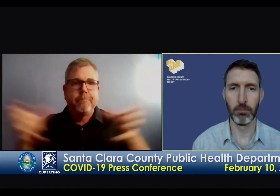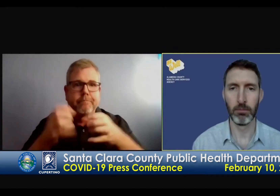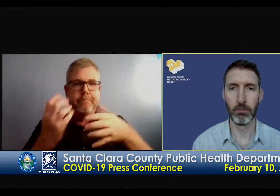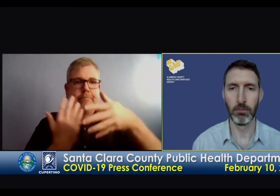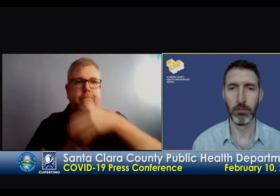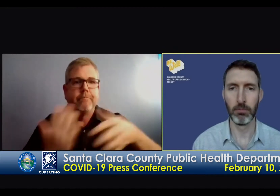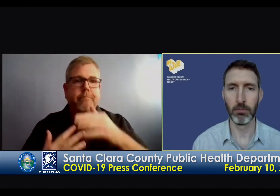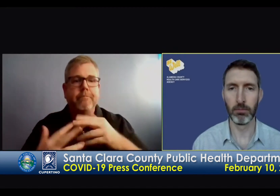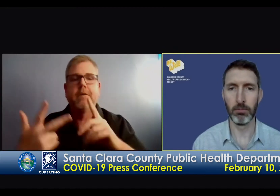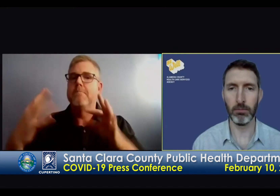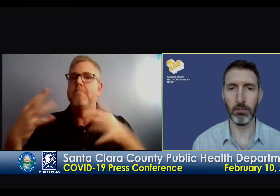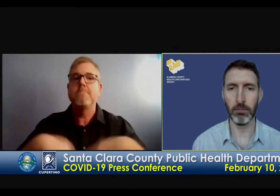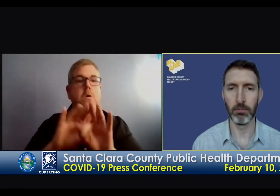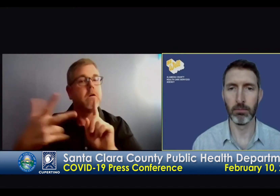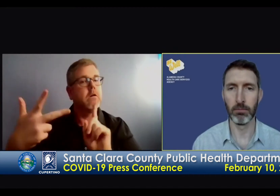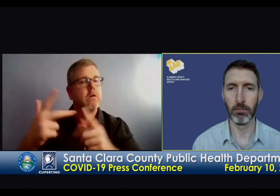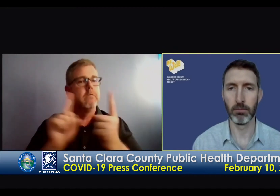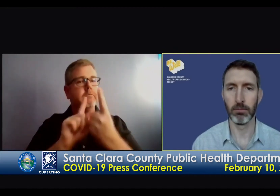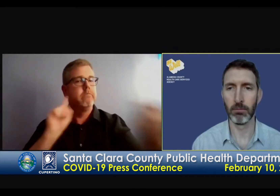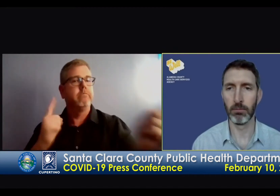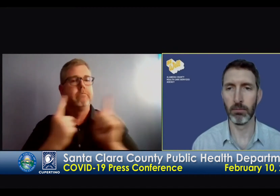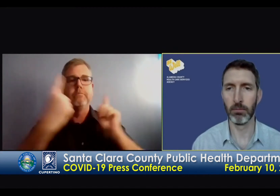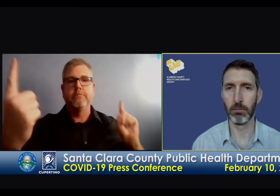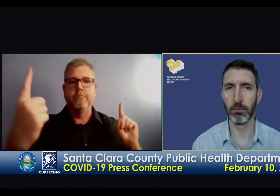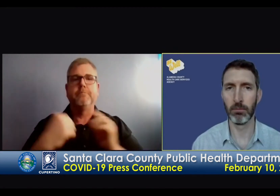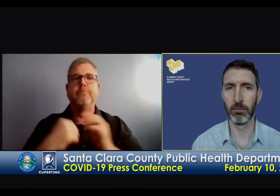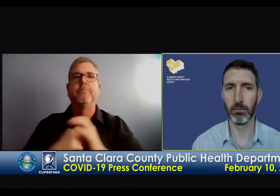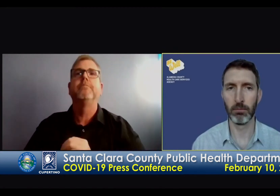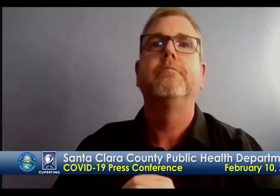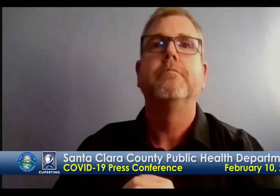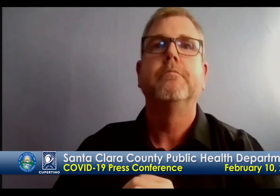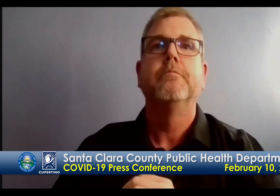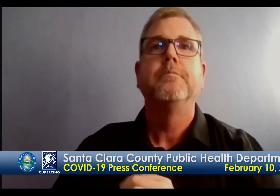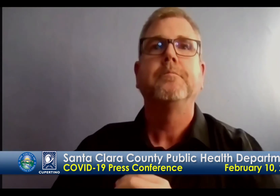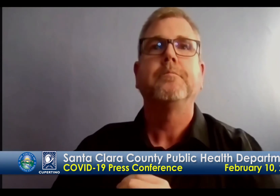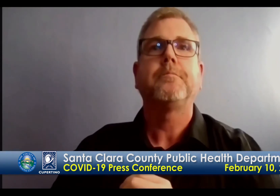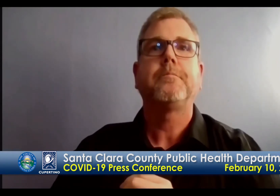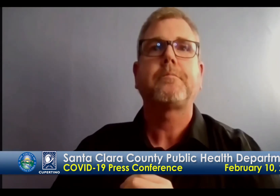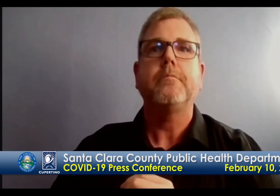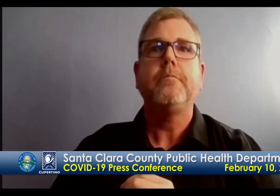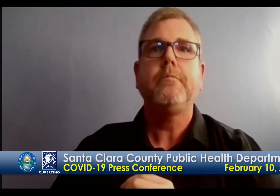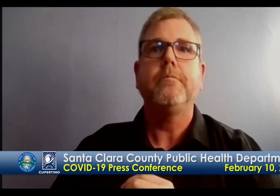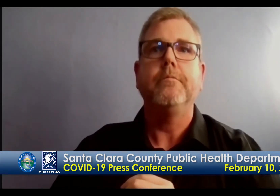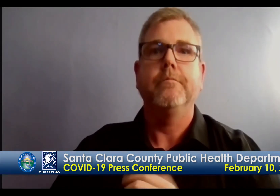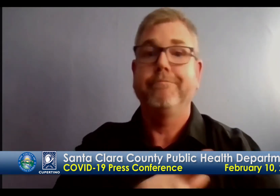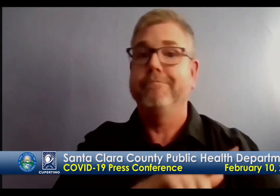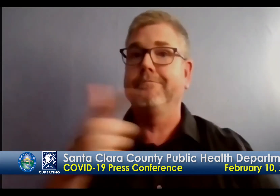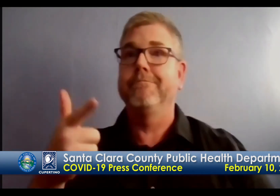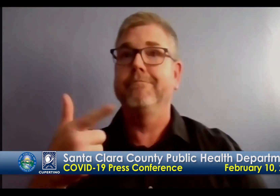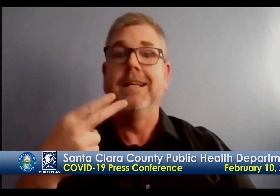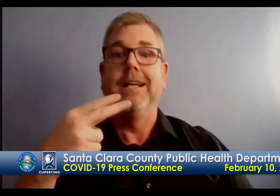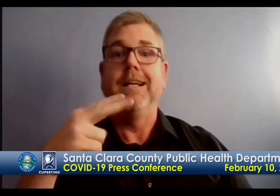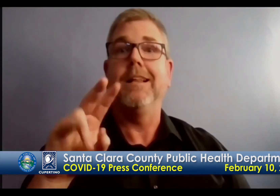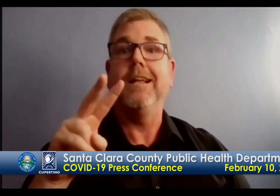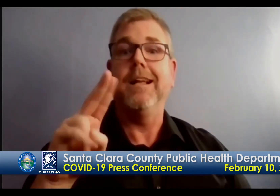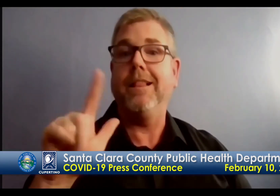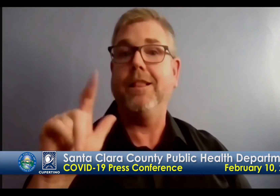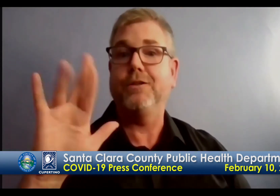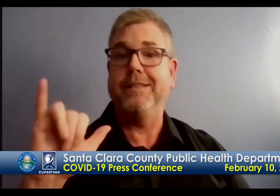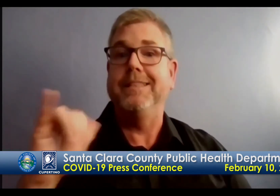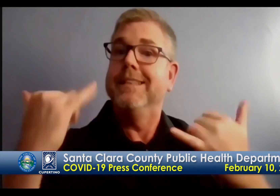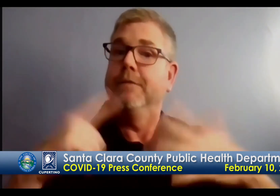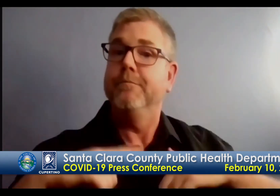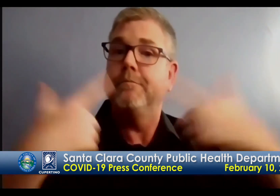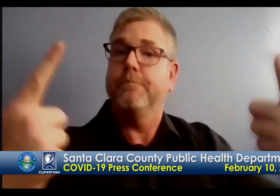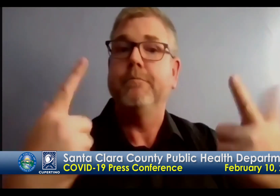Thank you very much. And with that, we will now proceed to question and answer. Our first question comes from Lisa Krieger from the Mercury